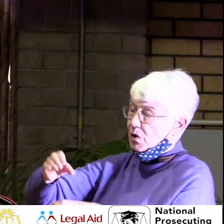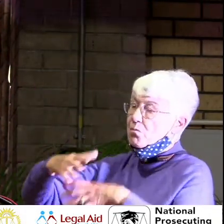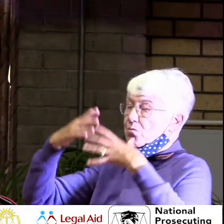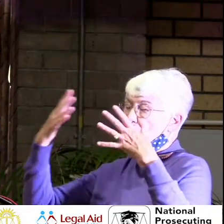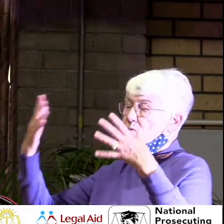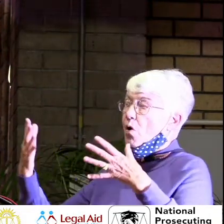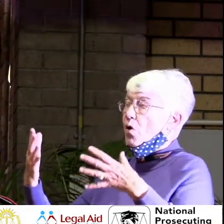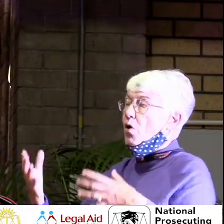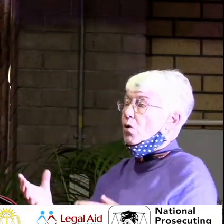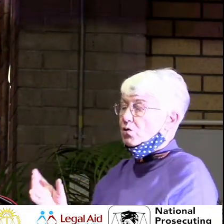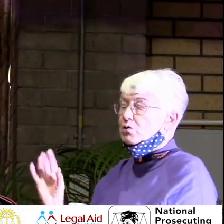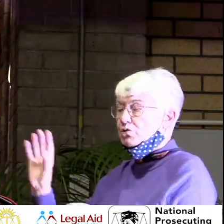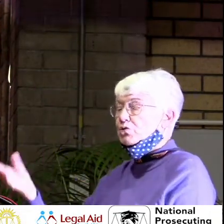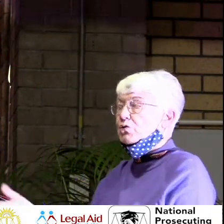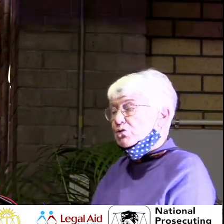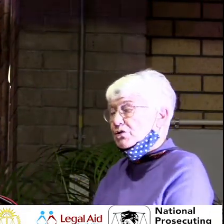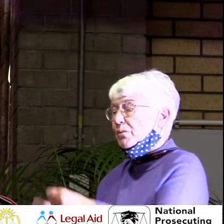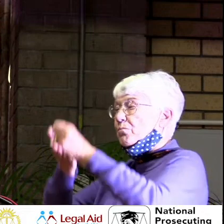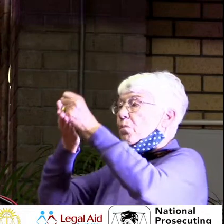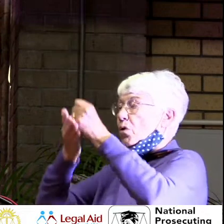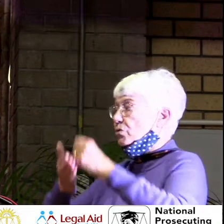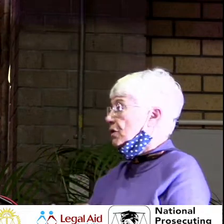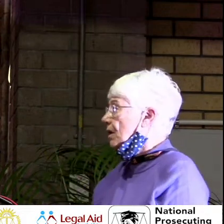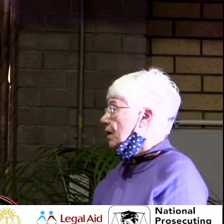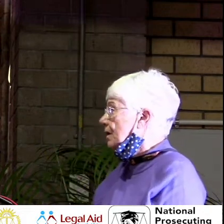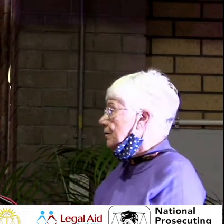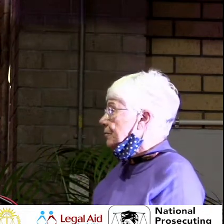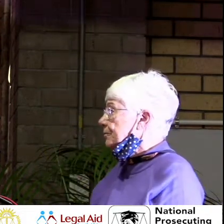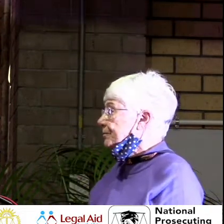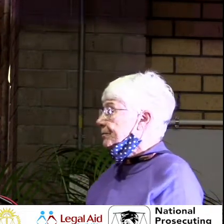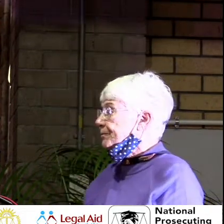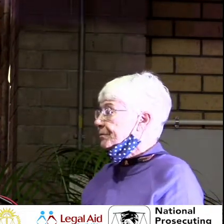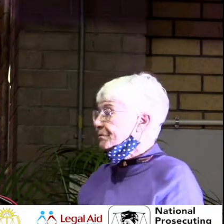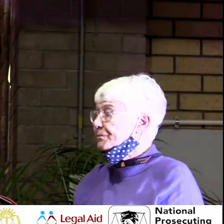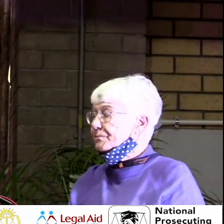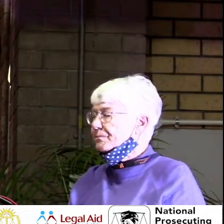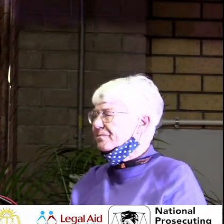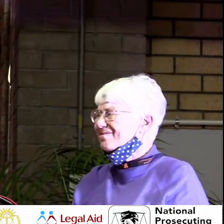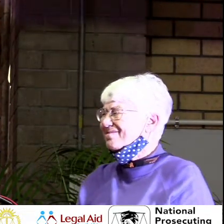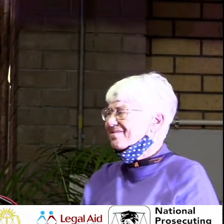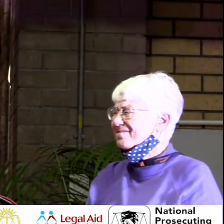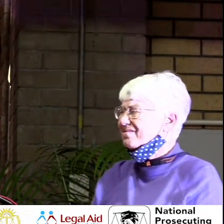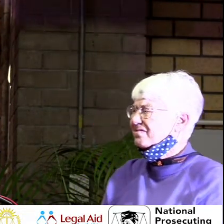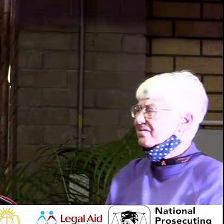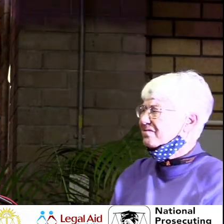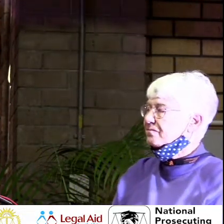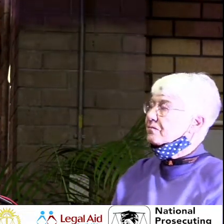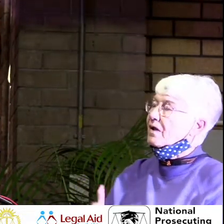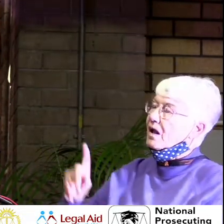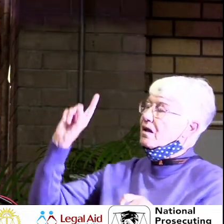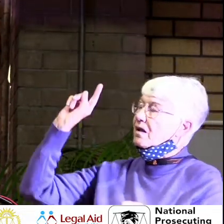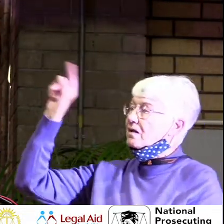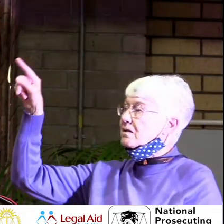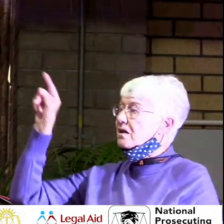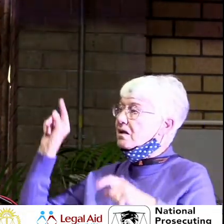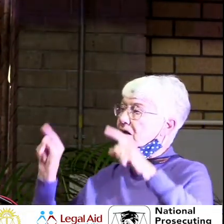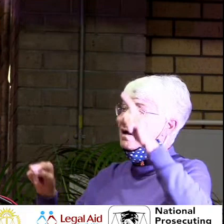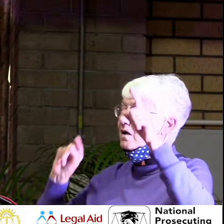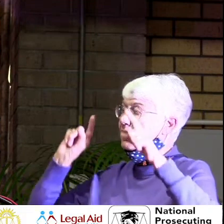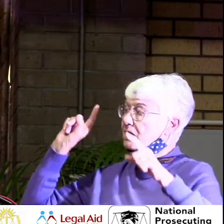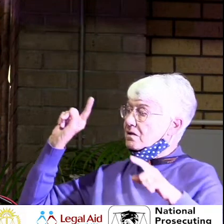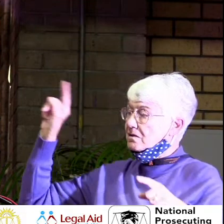if you look at our priority list at the province, there is other stations that where